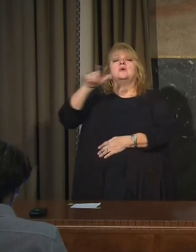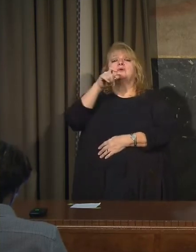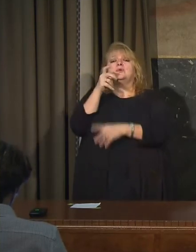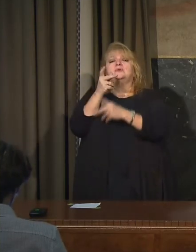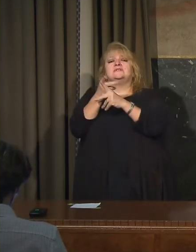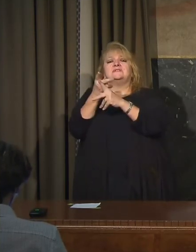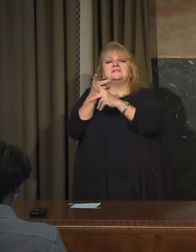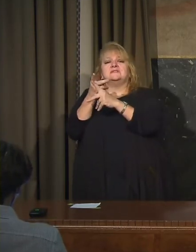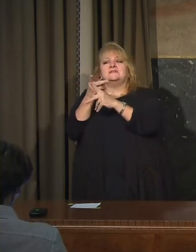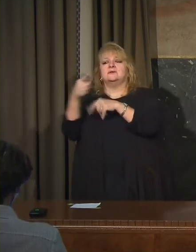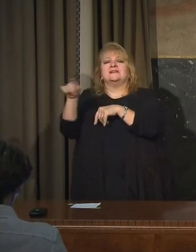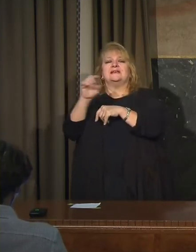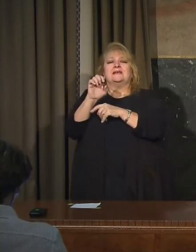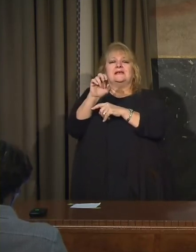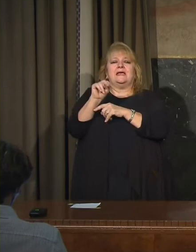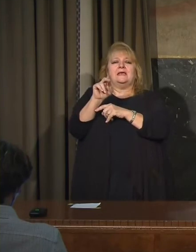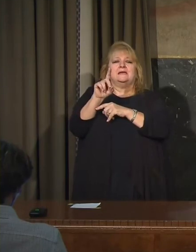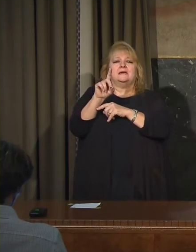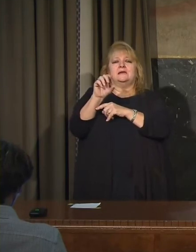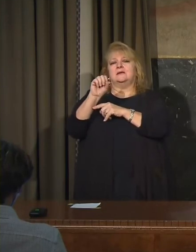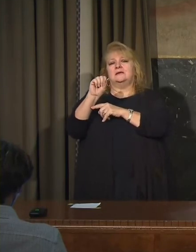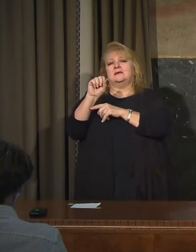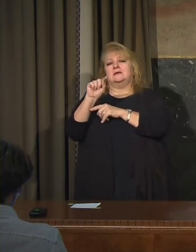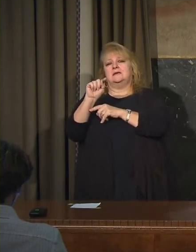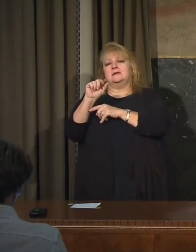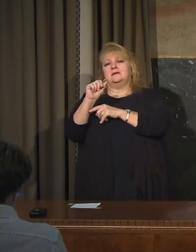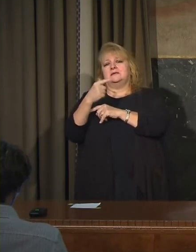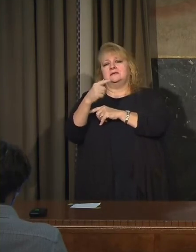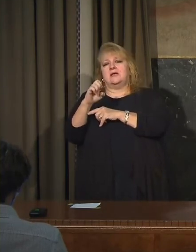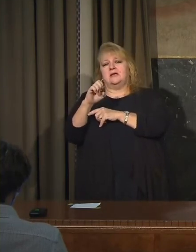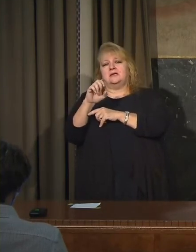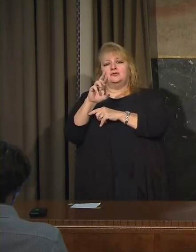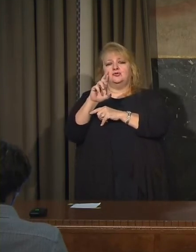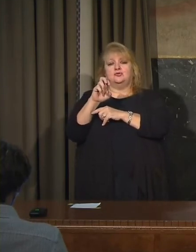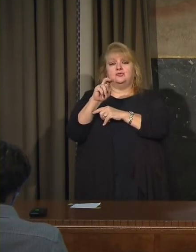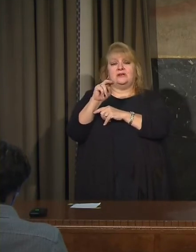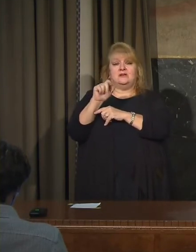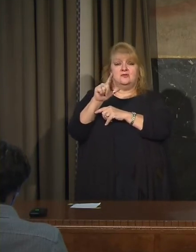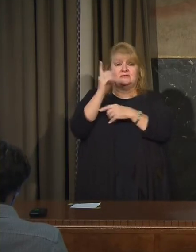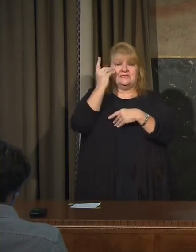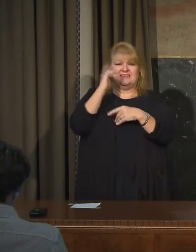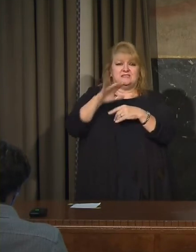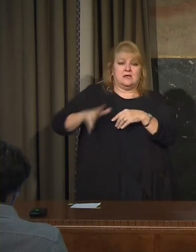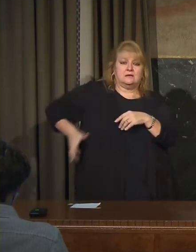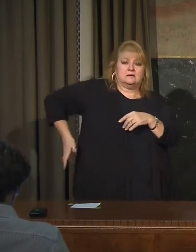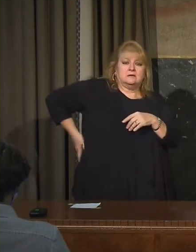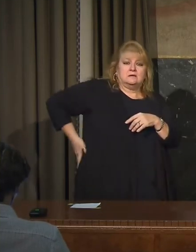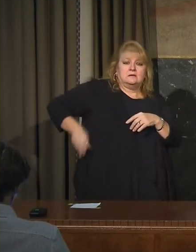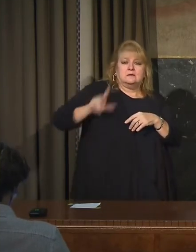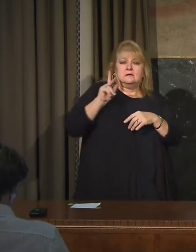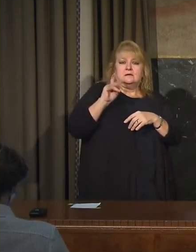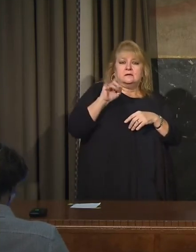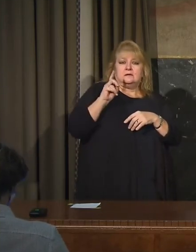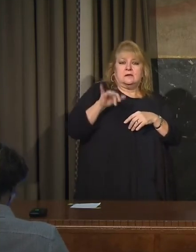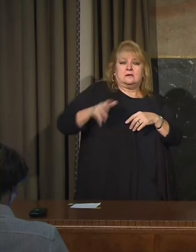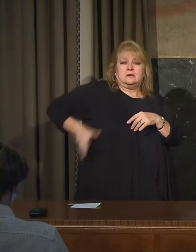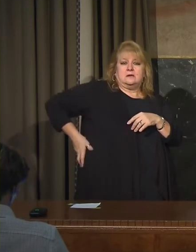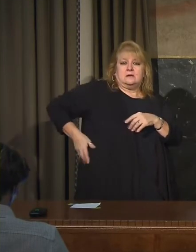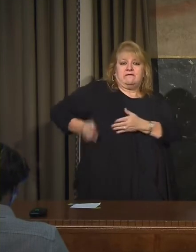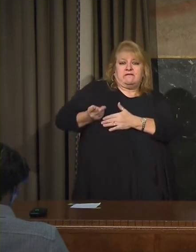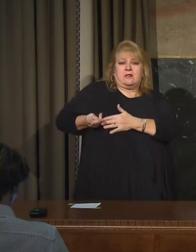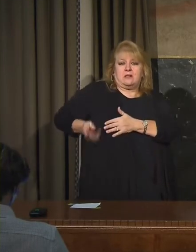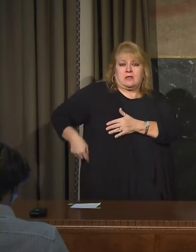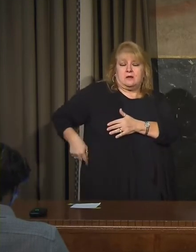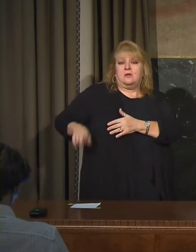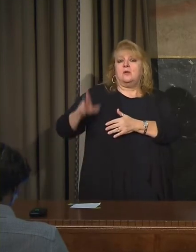end-stage renal disease. And so as we open up priority groups for our general population, we will vaccinate